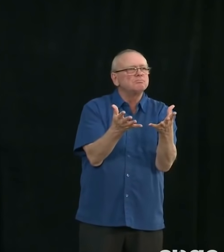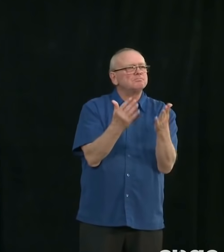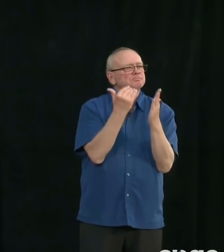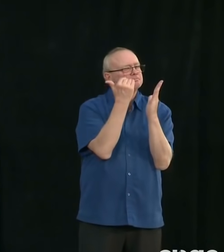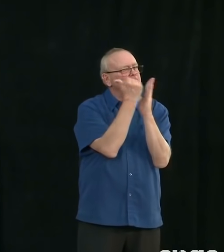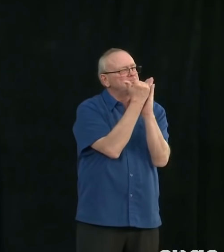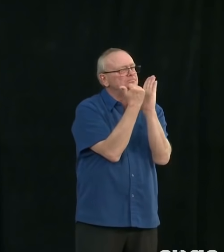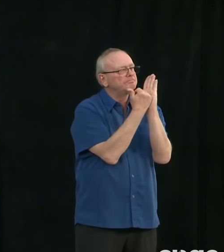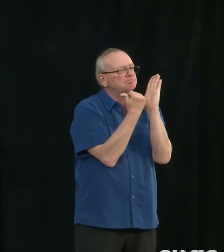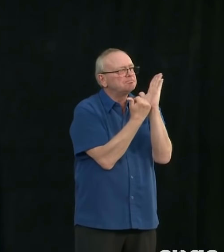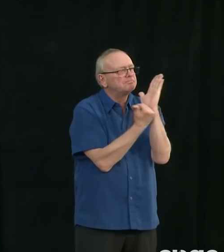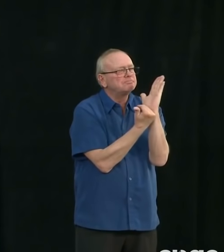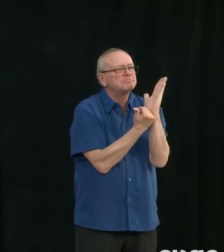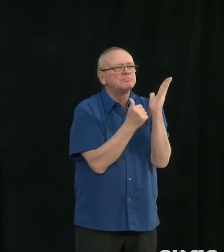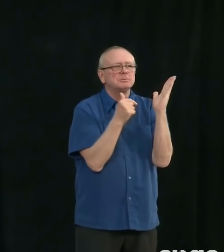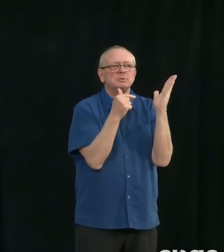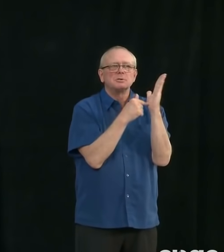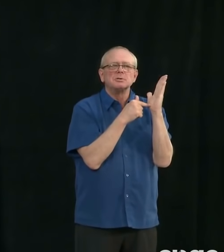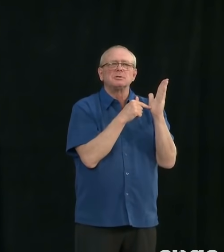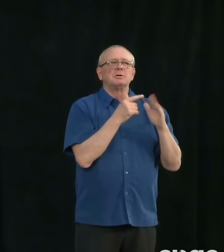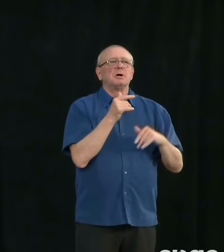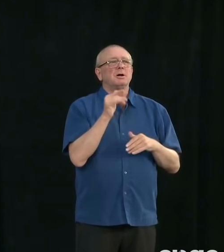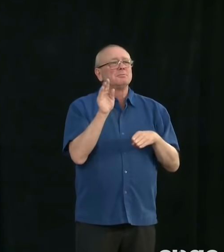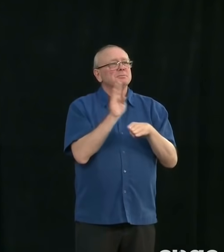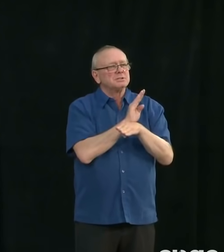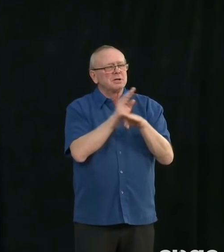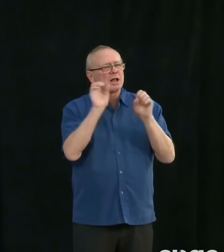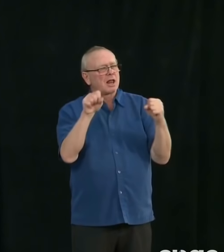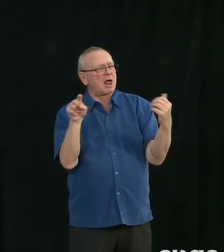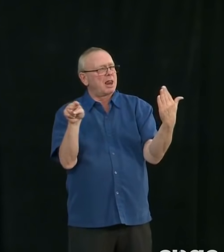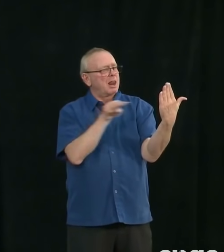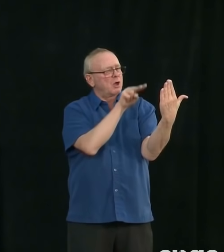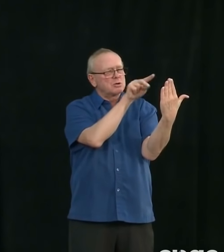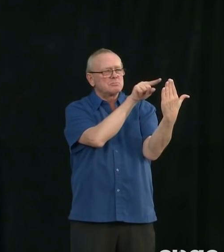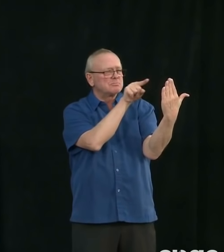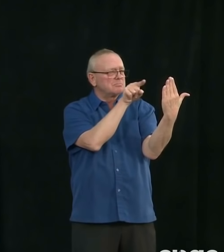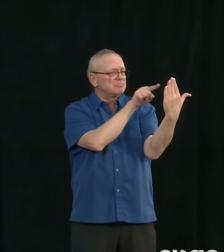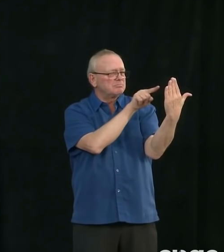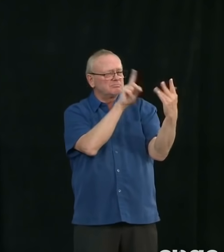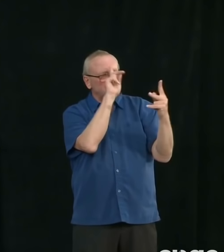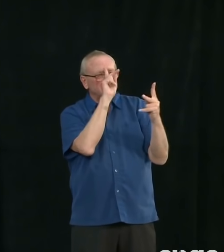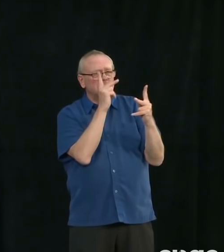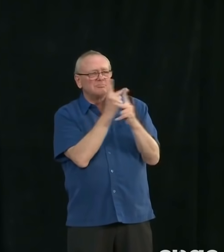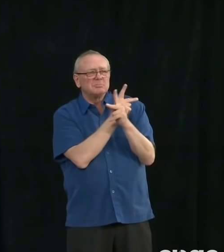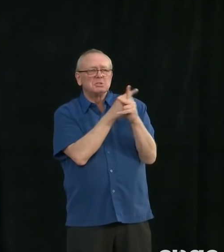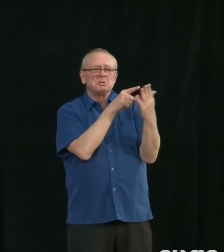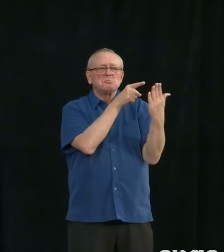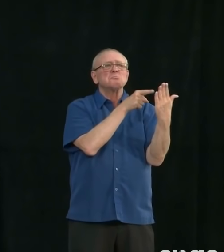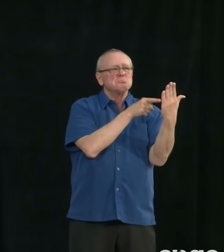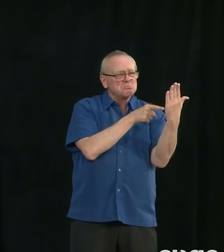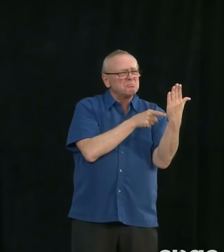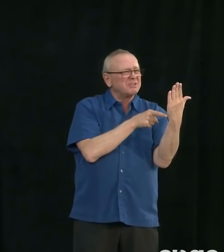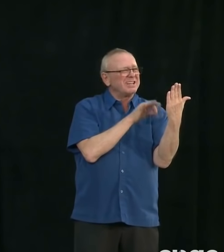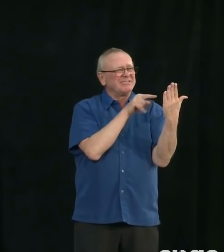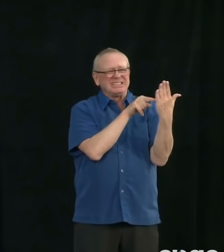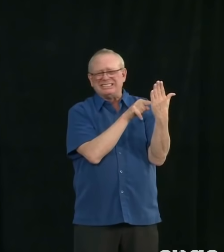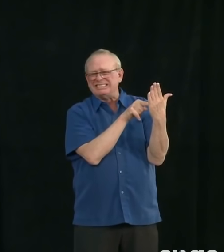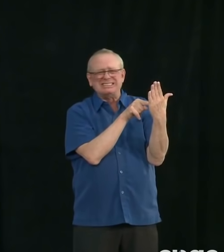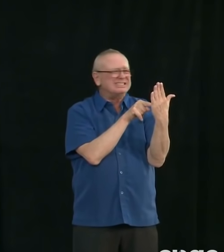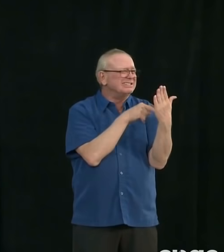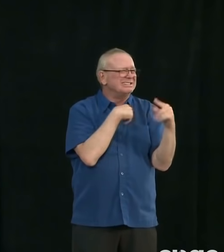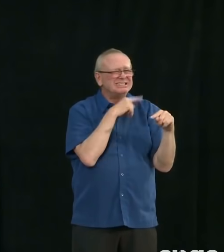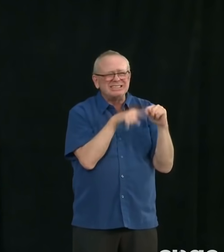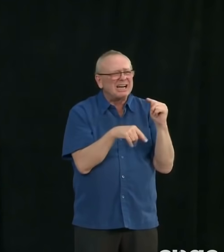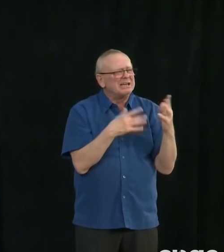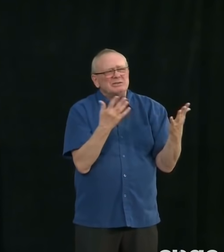businesses in the province to be able to look at and review and to be able to determine what's going to work for them and their businesses, their workers, their patrons,